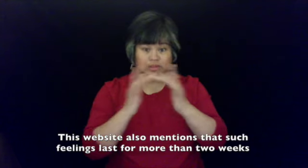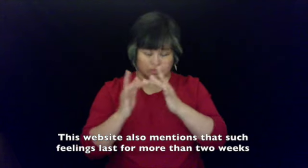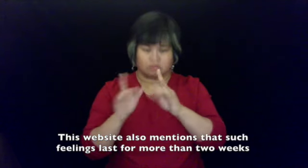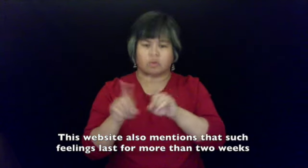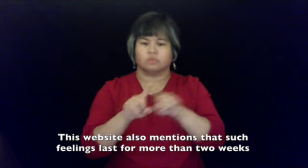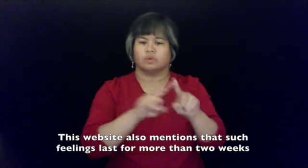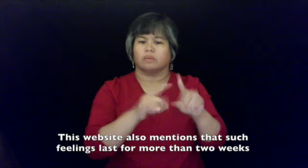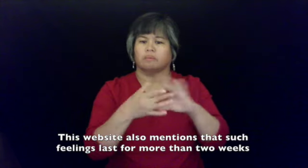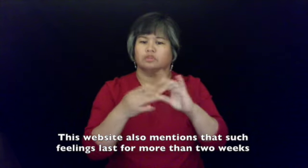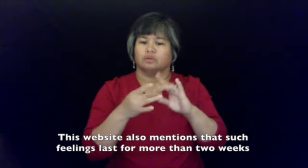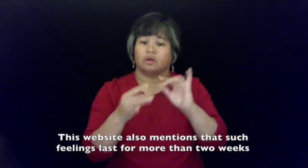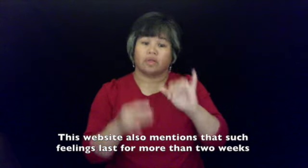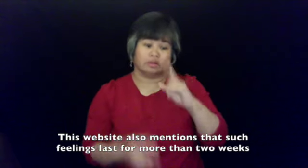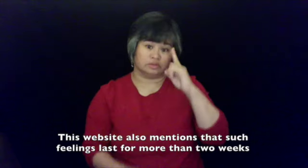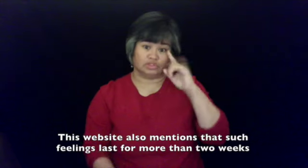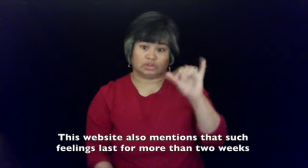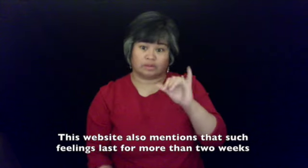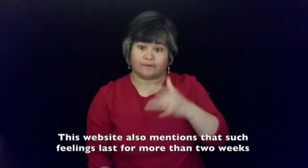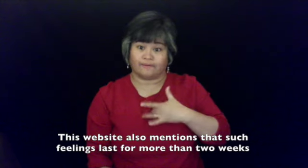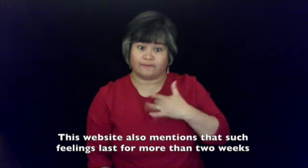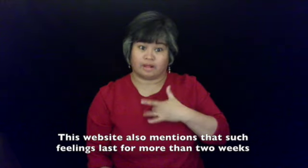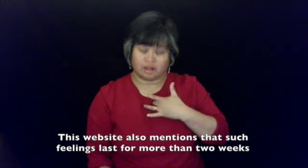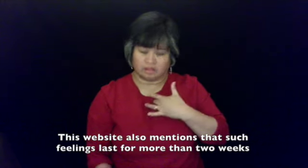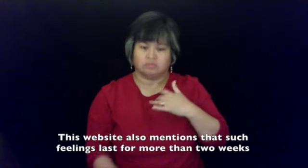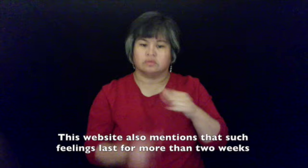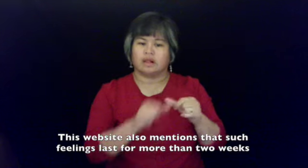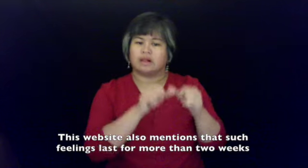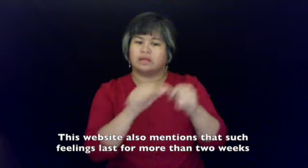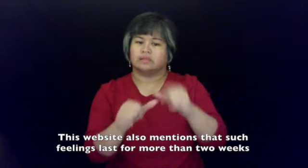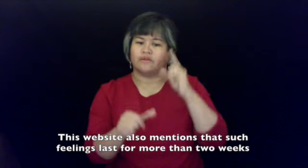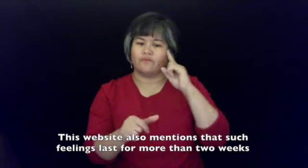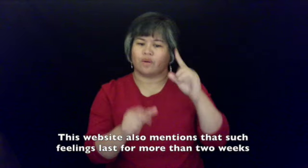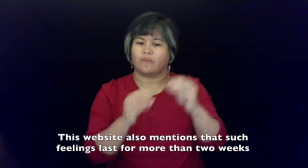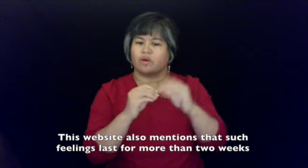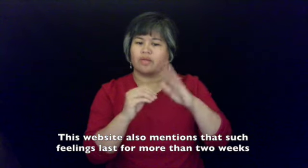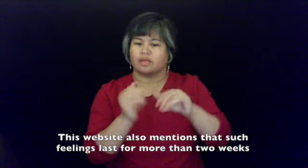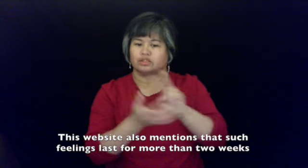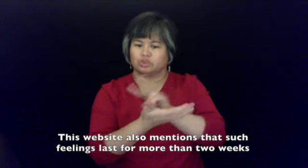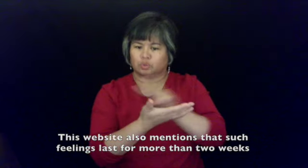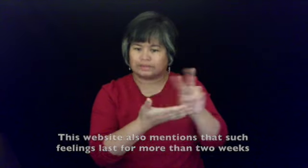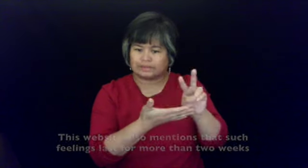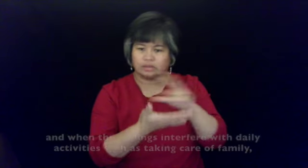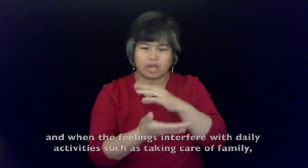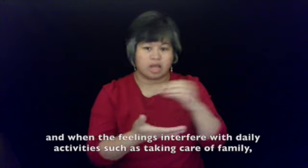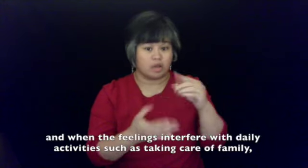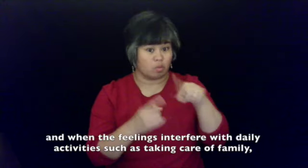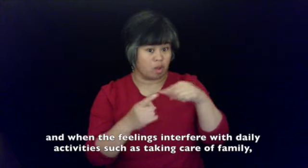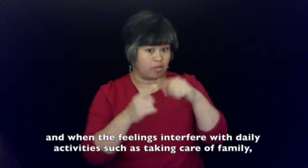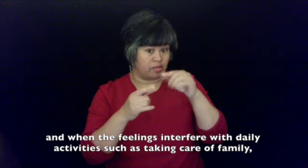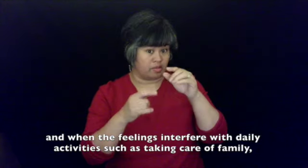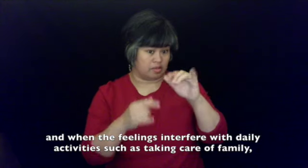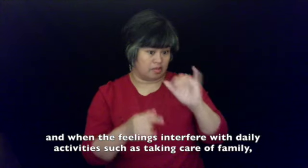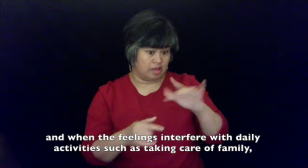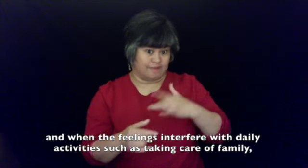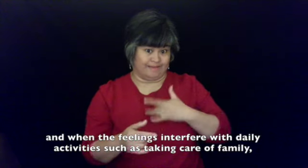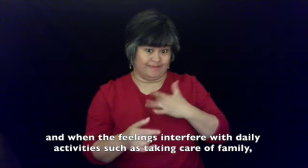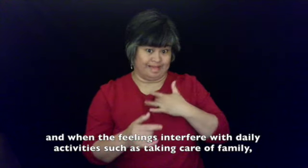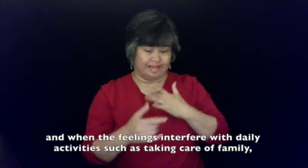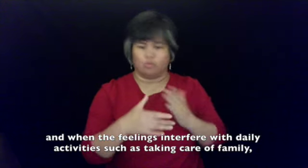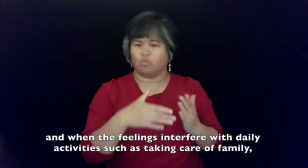This website also mentions that such feelings last for more than 2 weeks. And when the feelings interfere